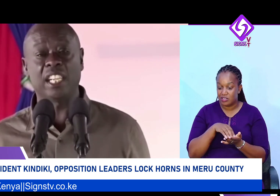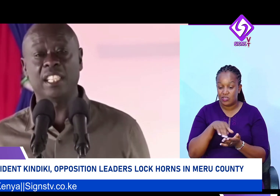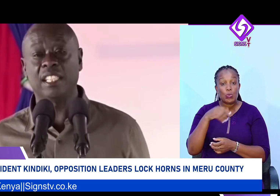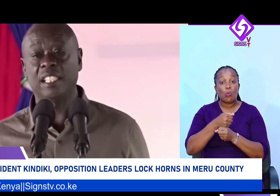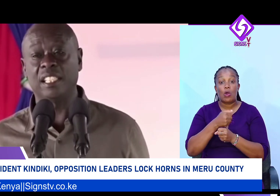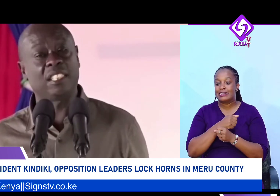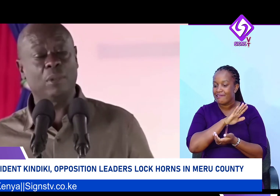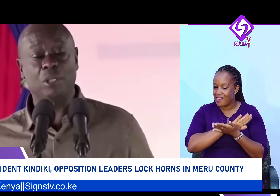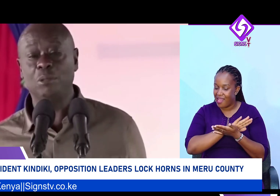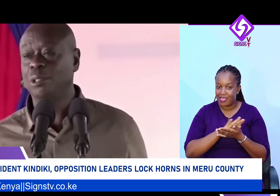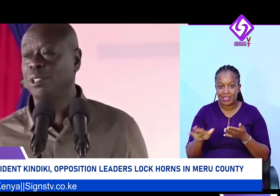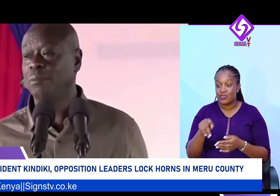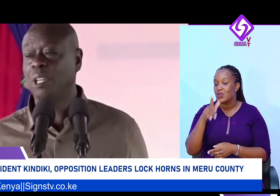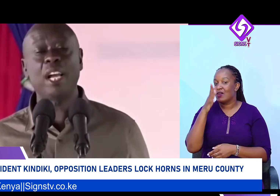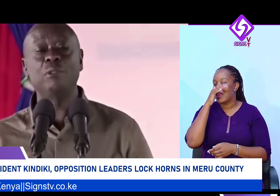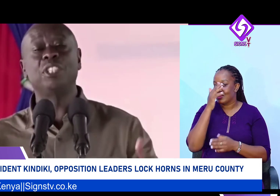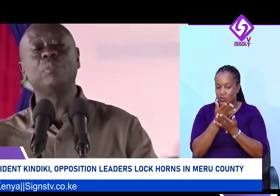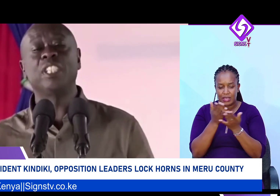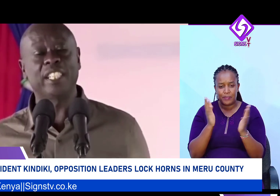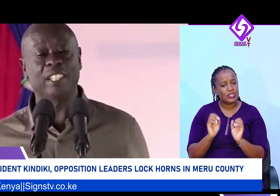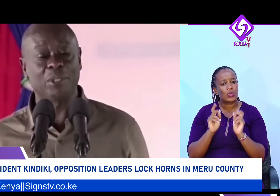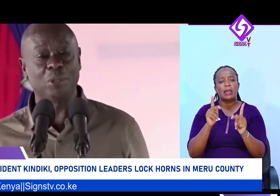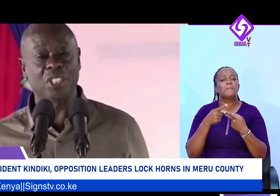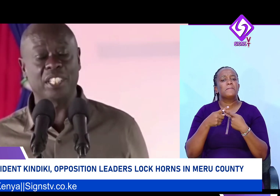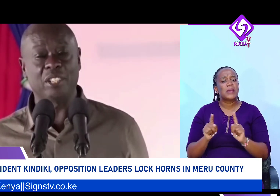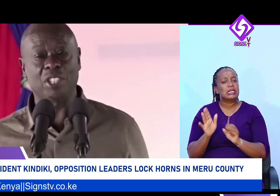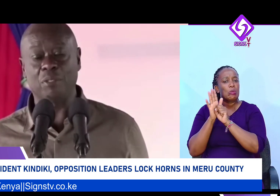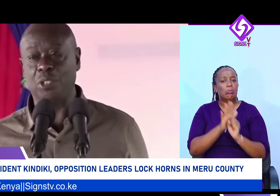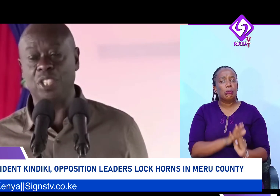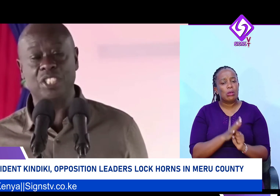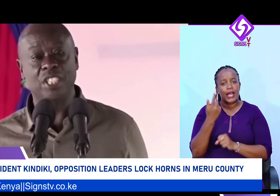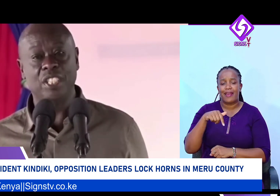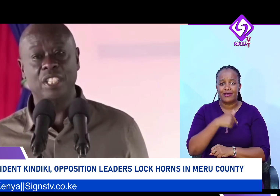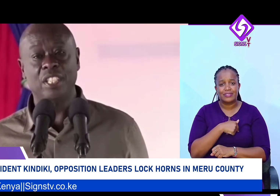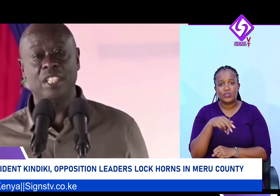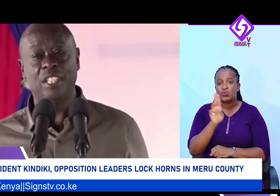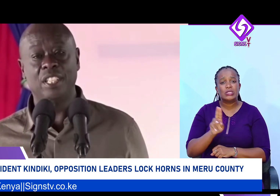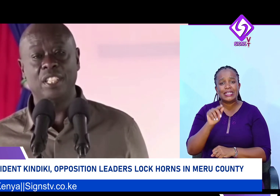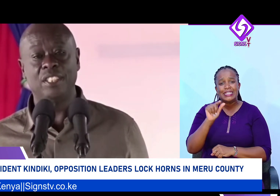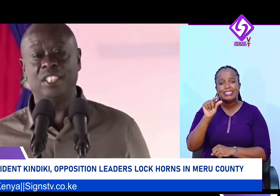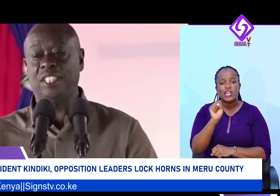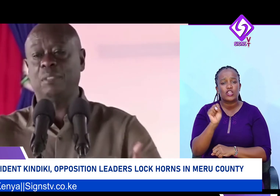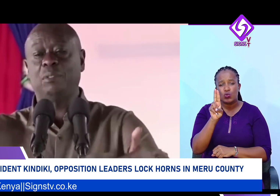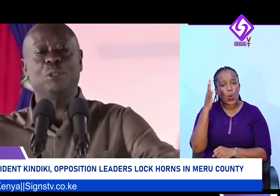kuandanganya, ni sawa tu. But why are you intimidating them using the General Service Unit? Sisi hapa